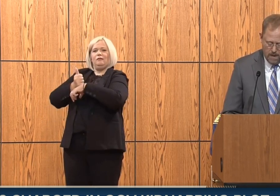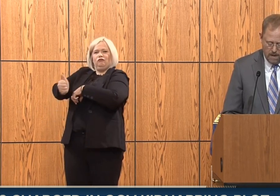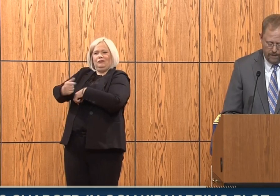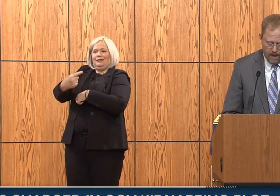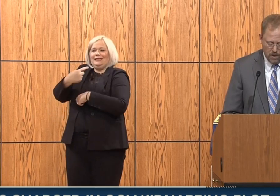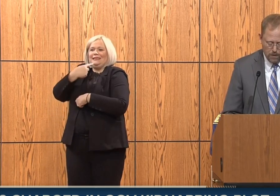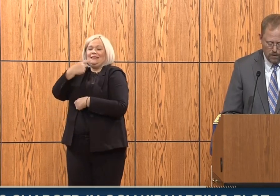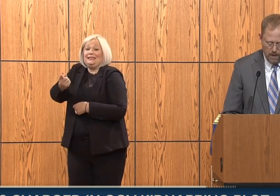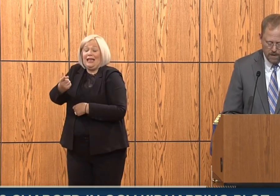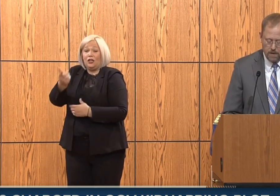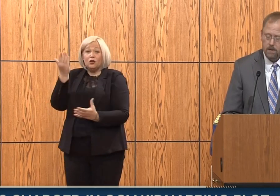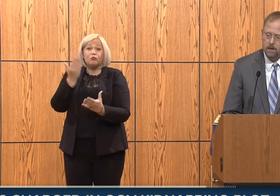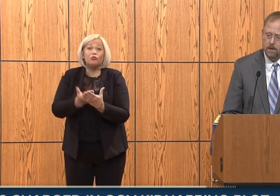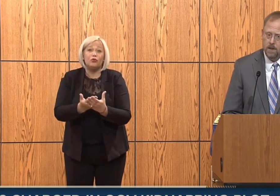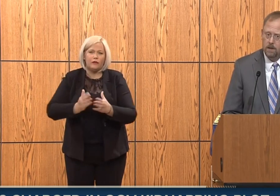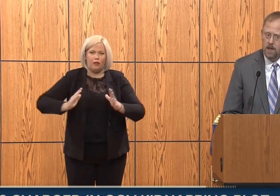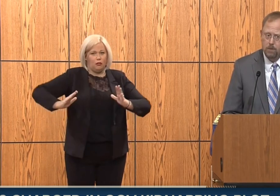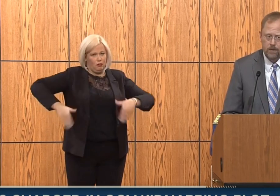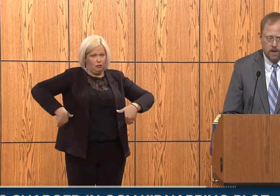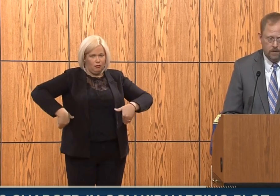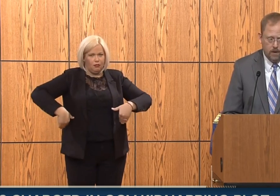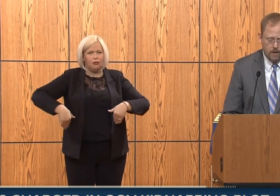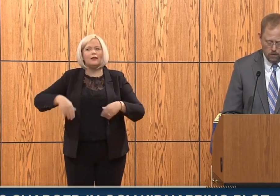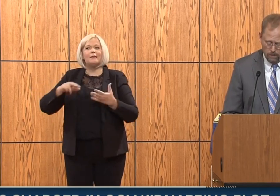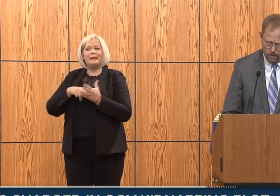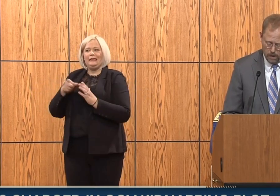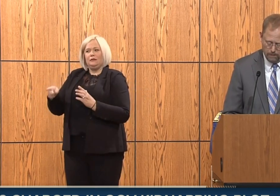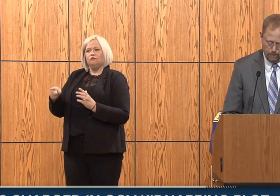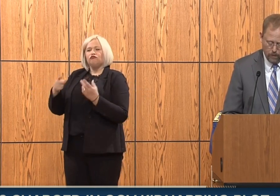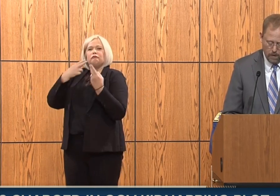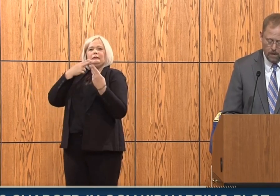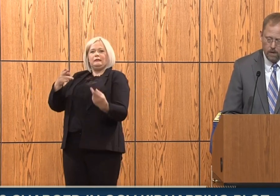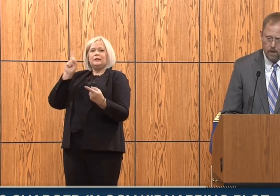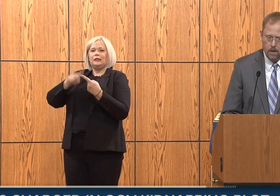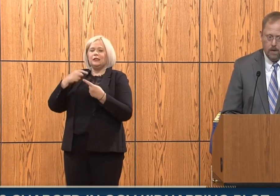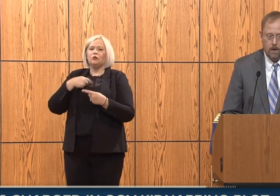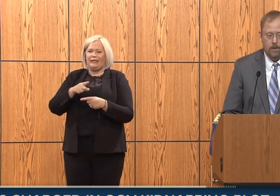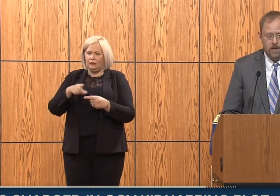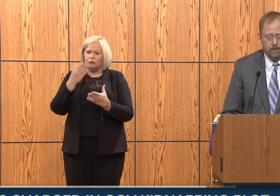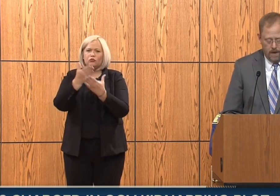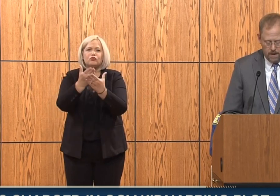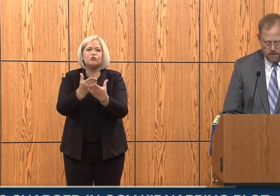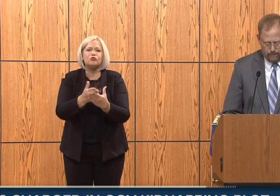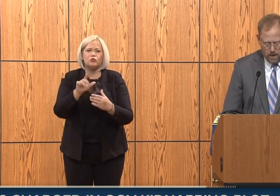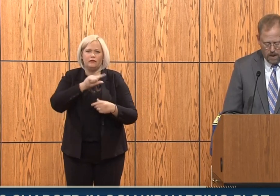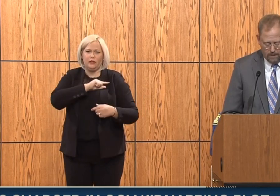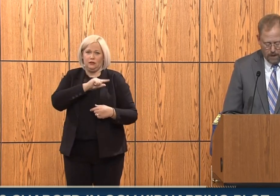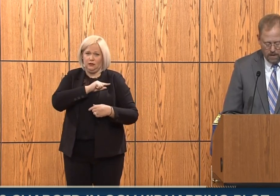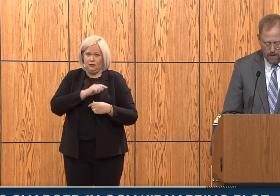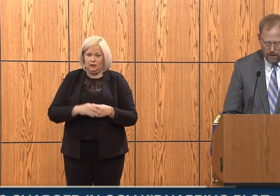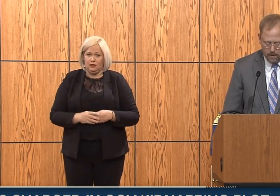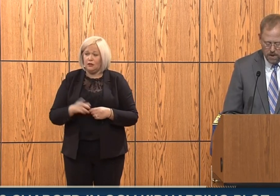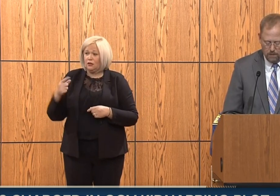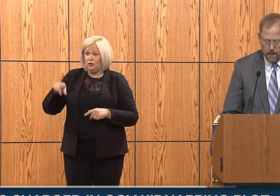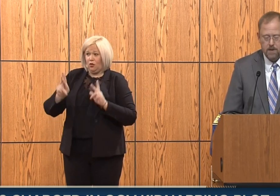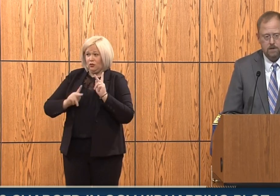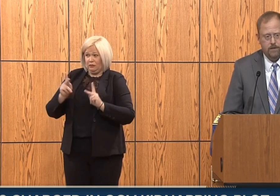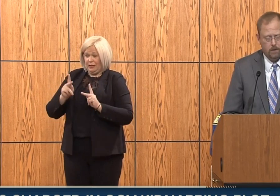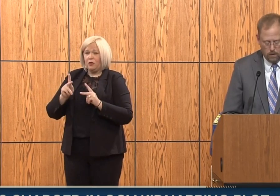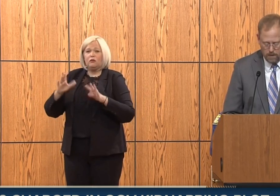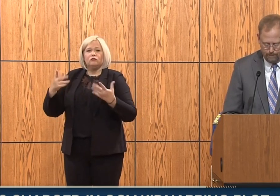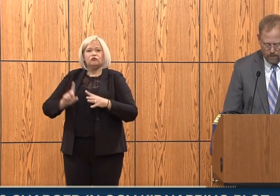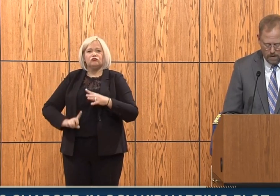accusations. An defendant is presumed innocent until unless proven guilty in a court of law. These defendants have begun to make their